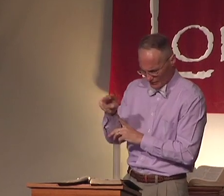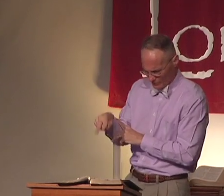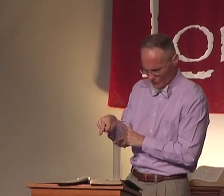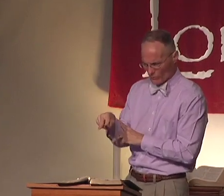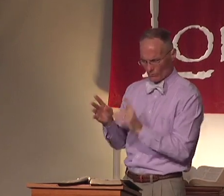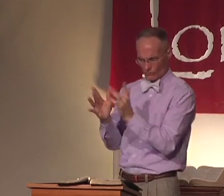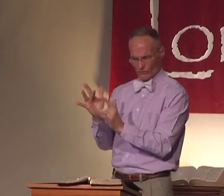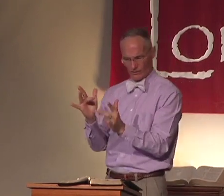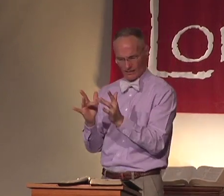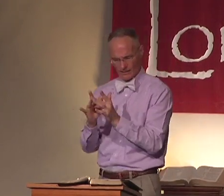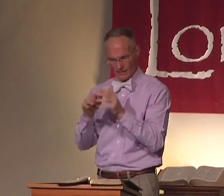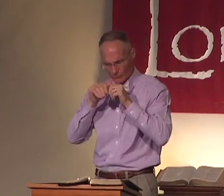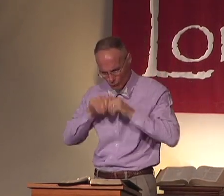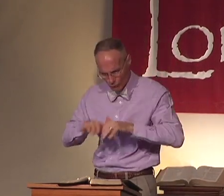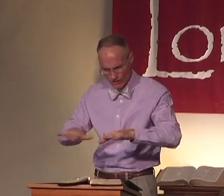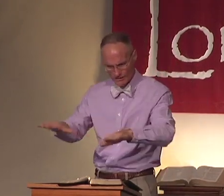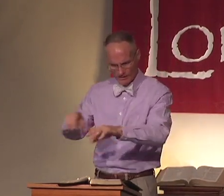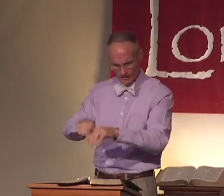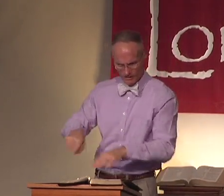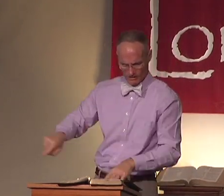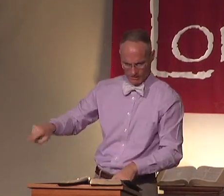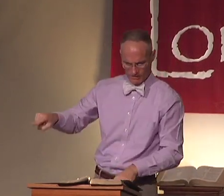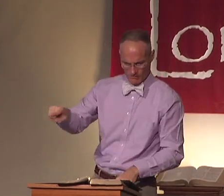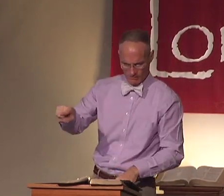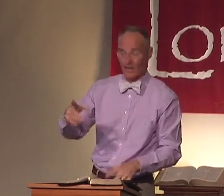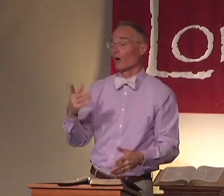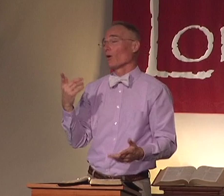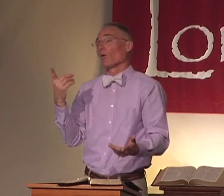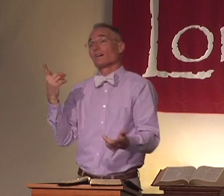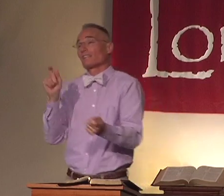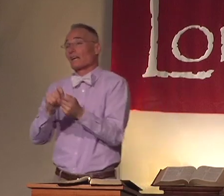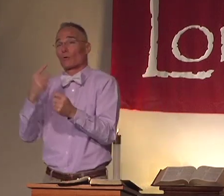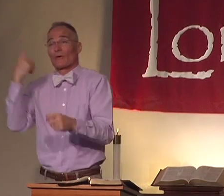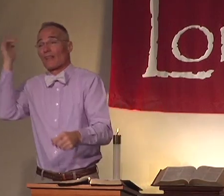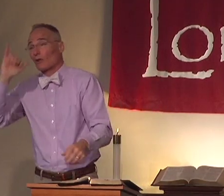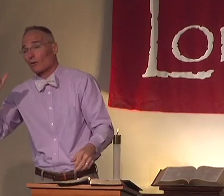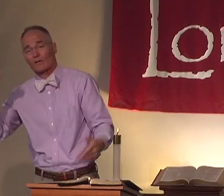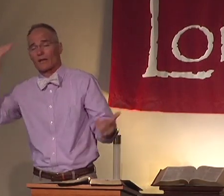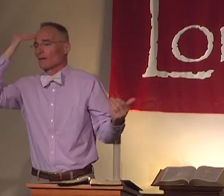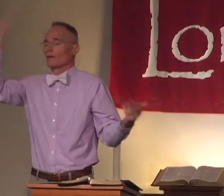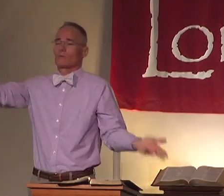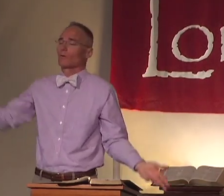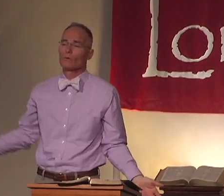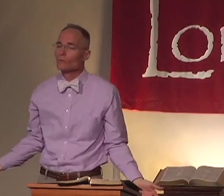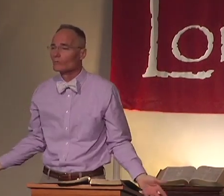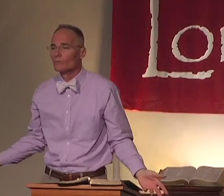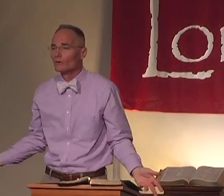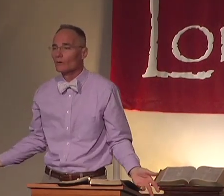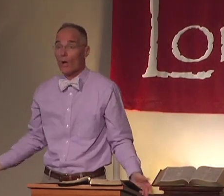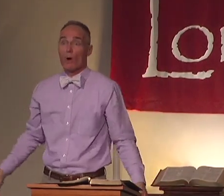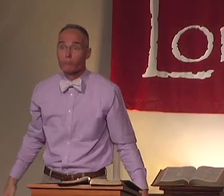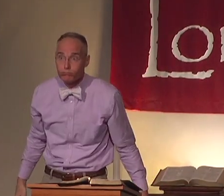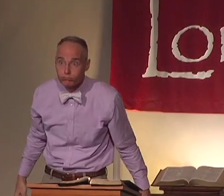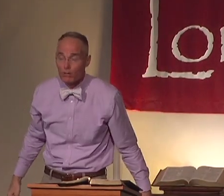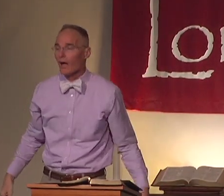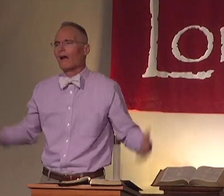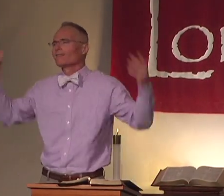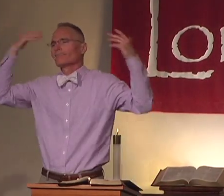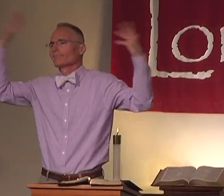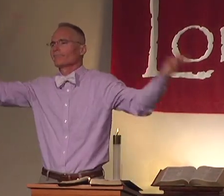Again, in verse 22, Jesus breathed on them. And exactly what that looks like, we don't know. I mean, did he actually blow